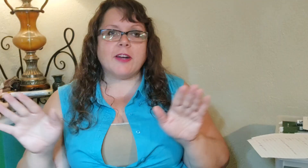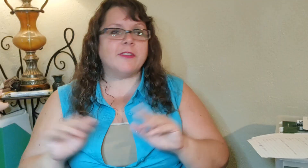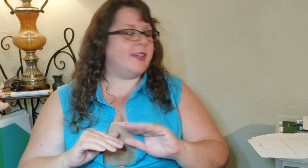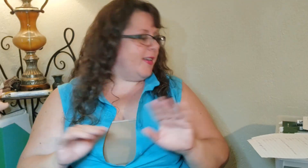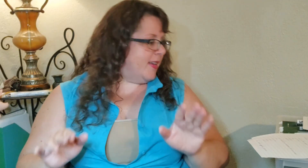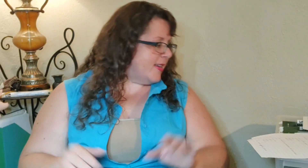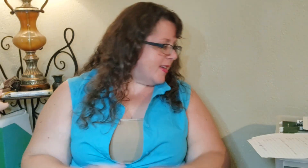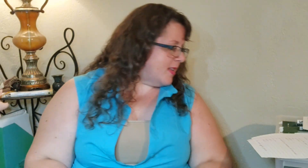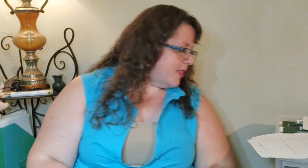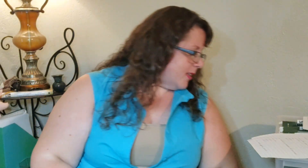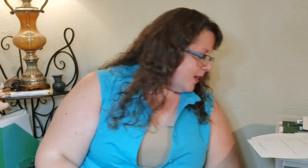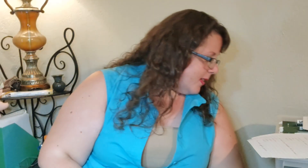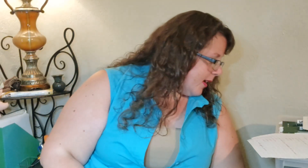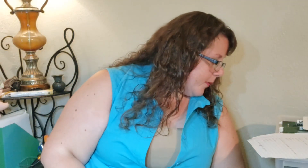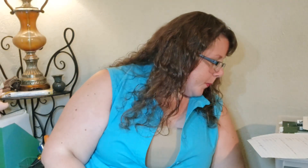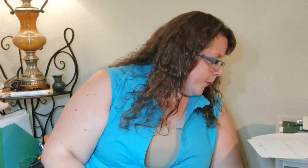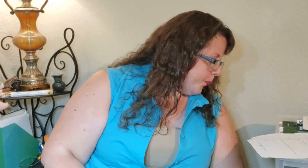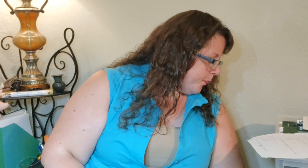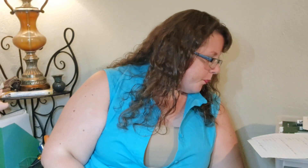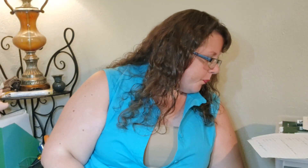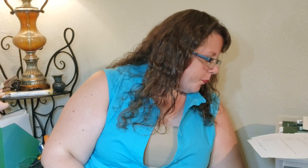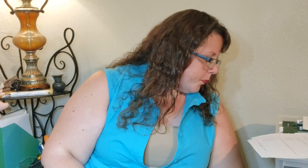out, anything like that.